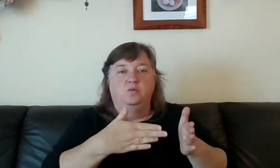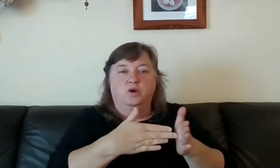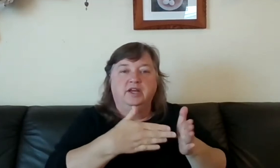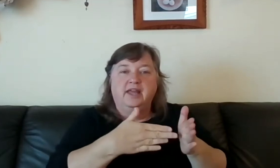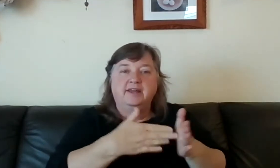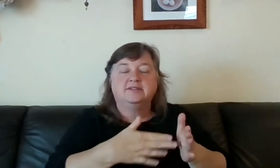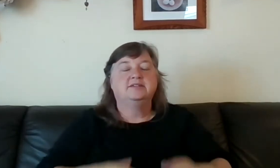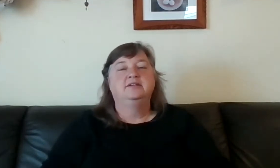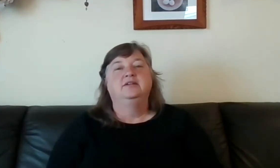work against.